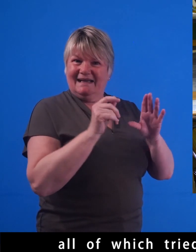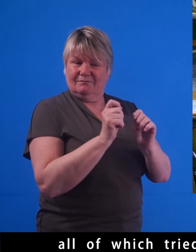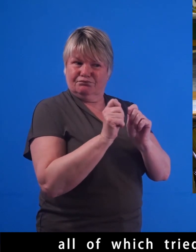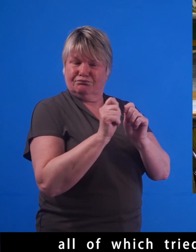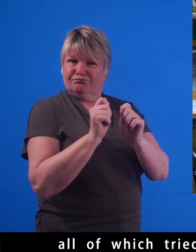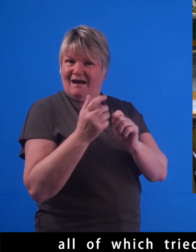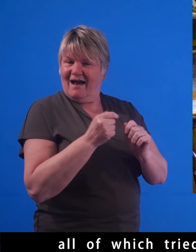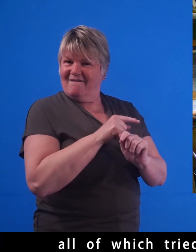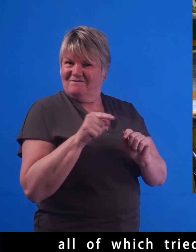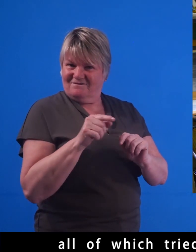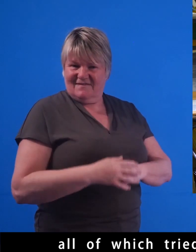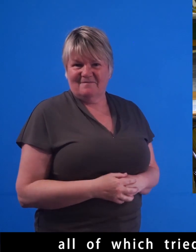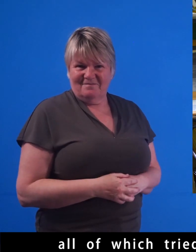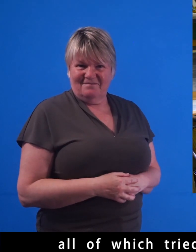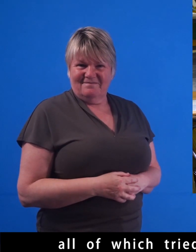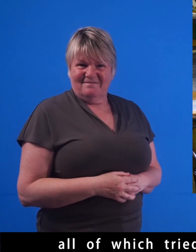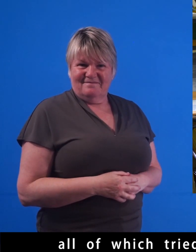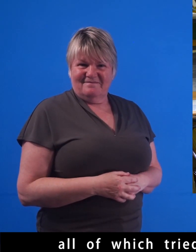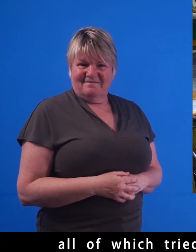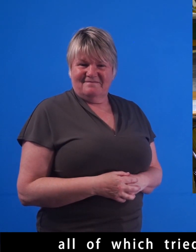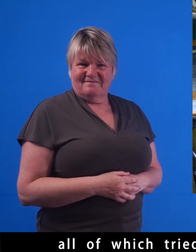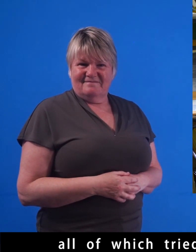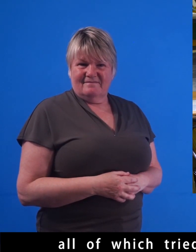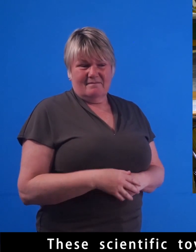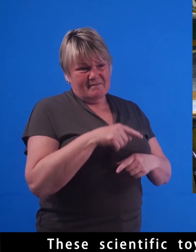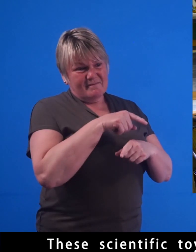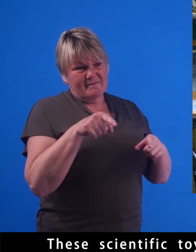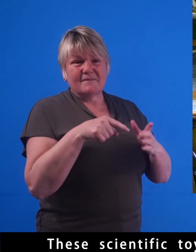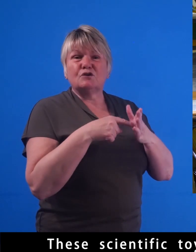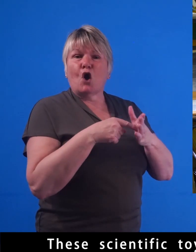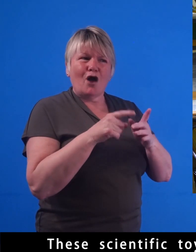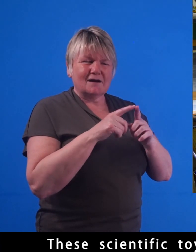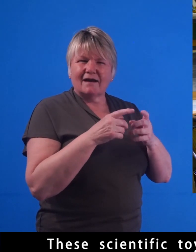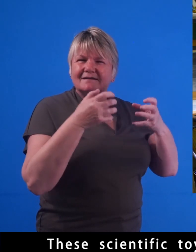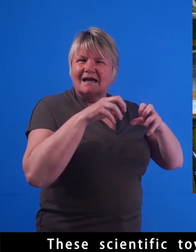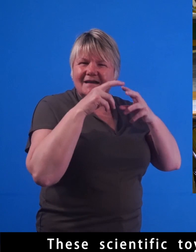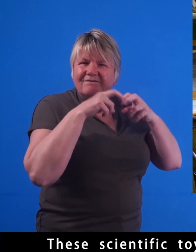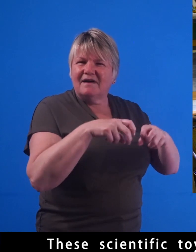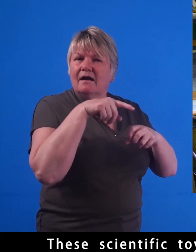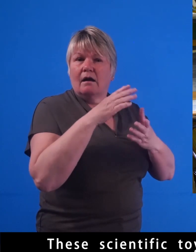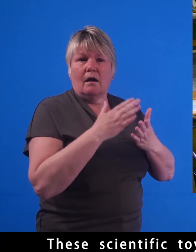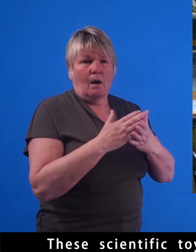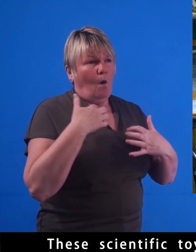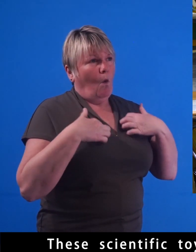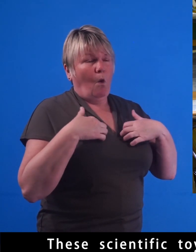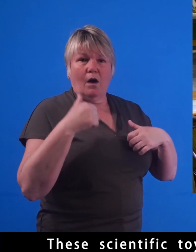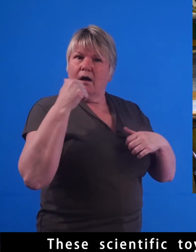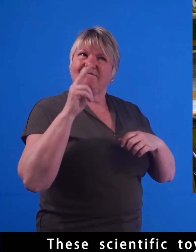speed. These scientific toys were